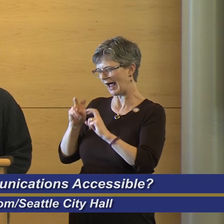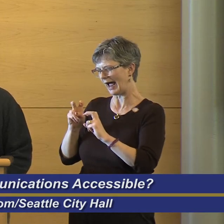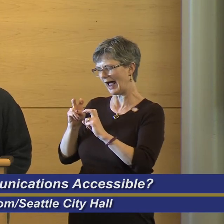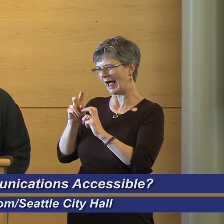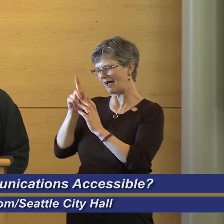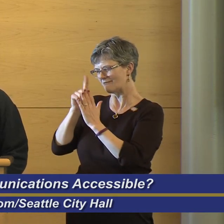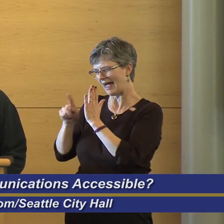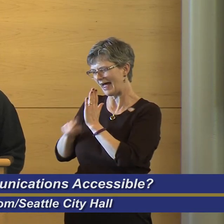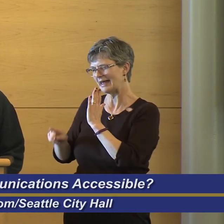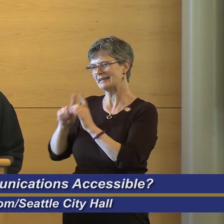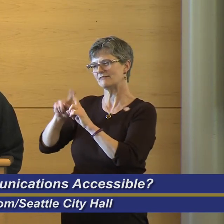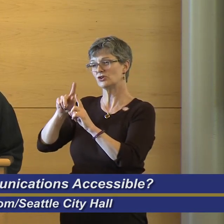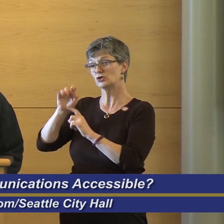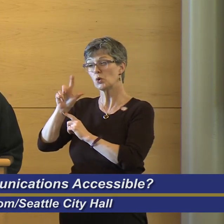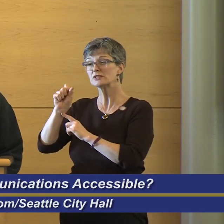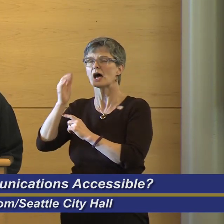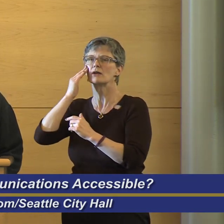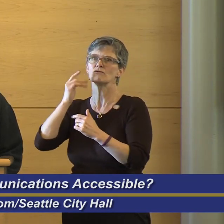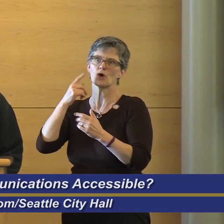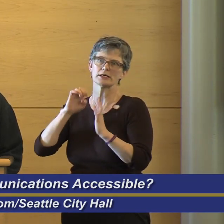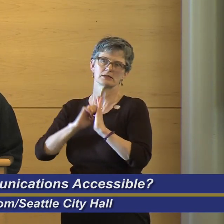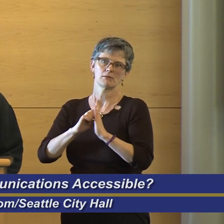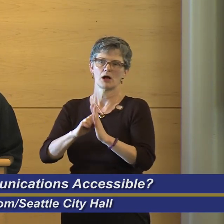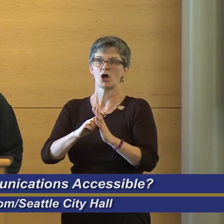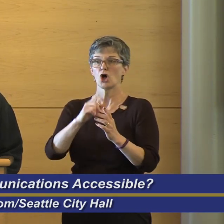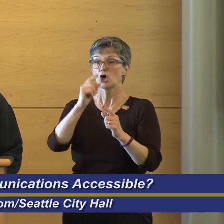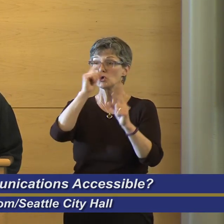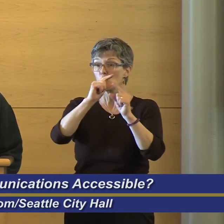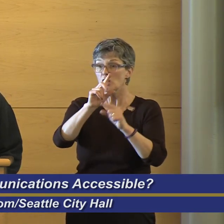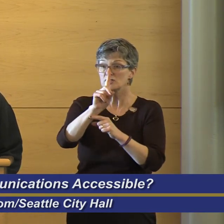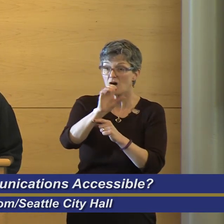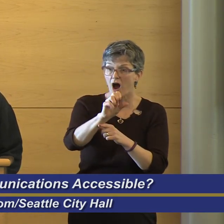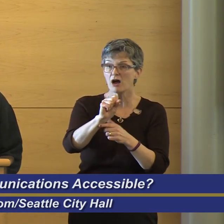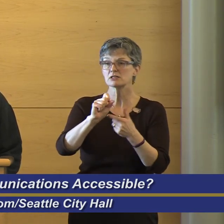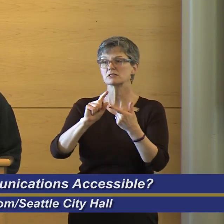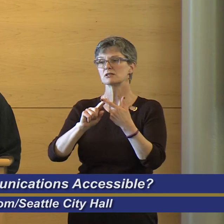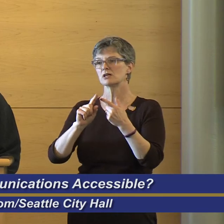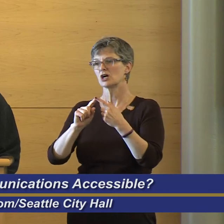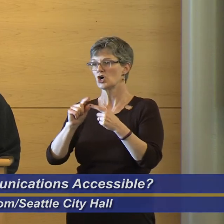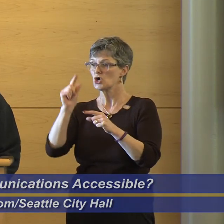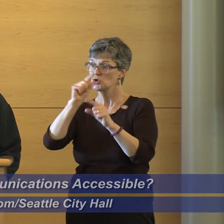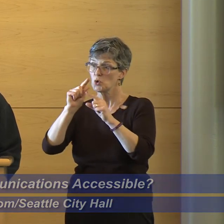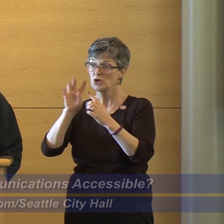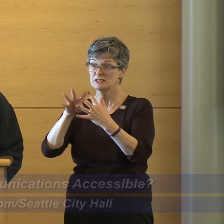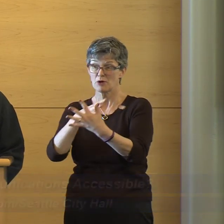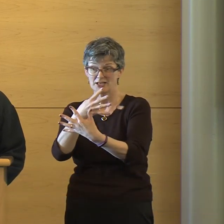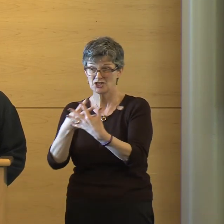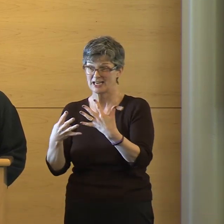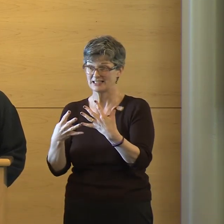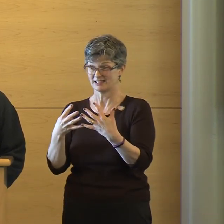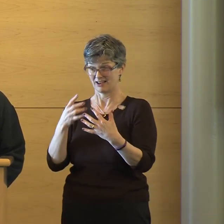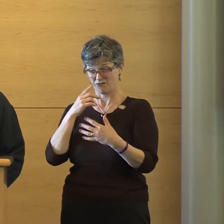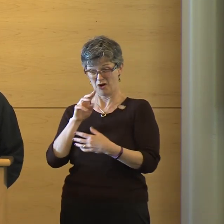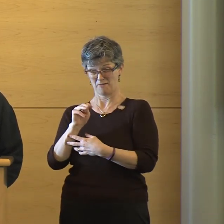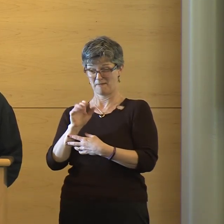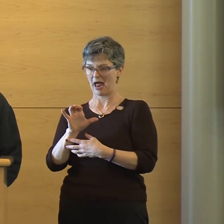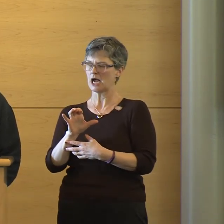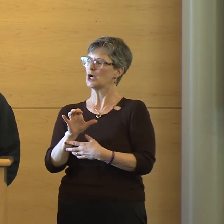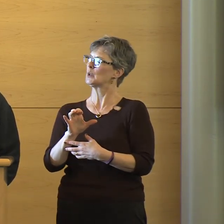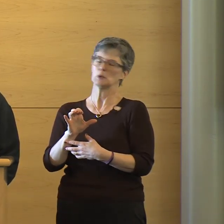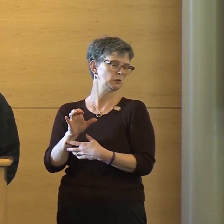In your role at the university, do you have any ability to vet the tools that are used? And one thing comes